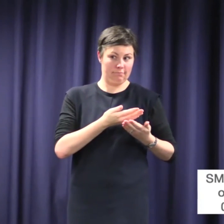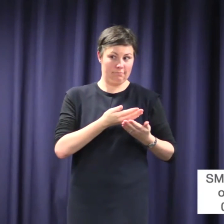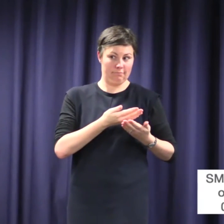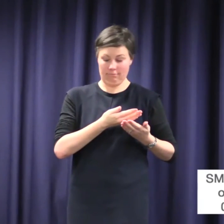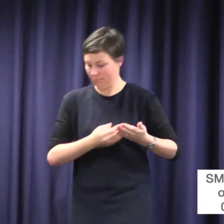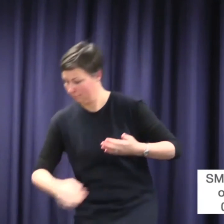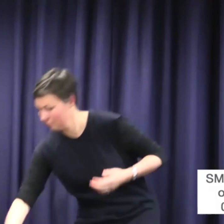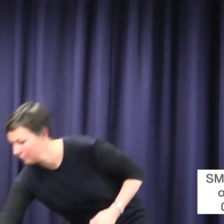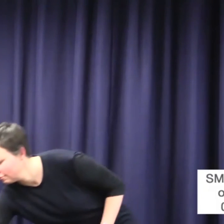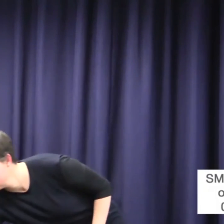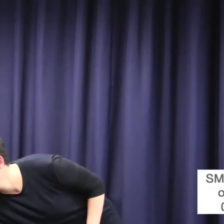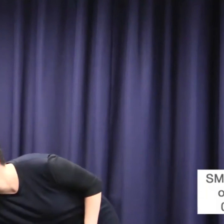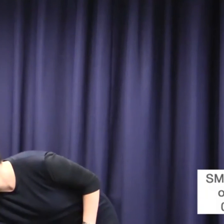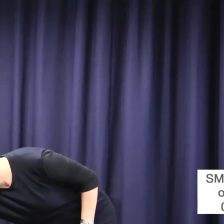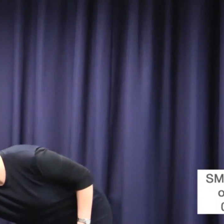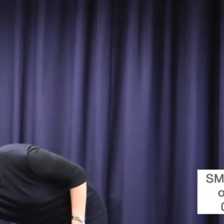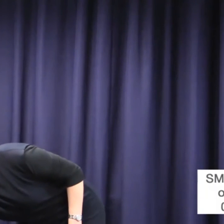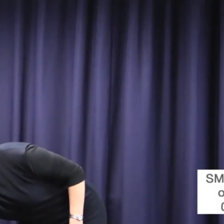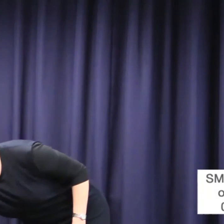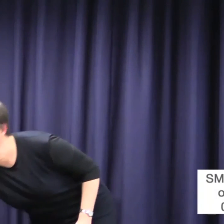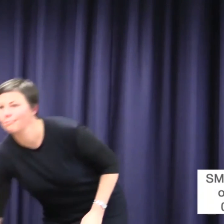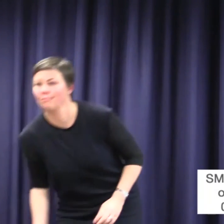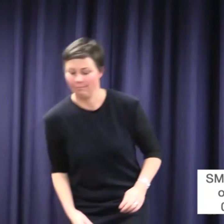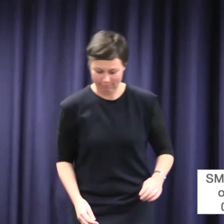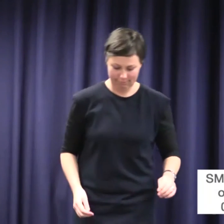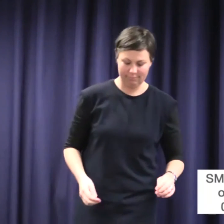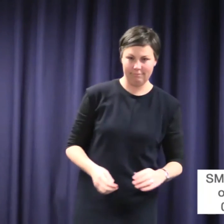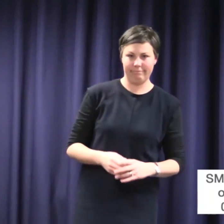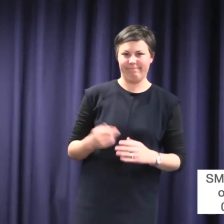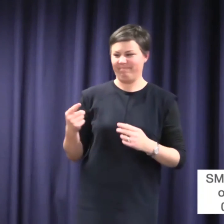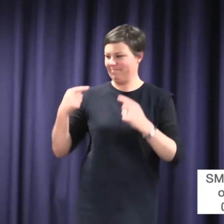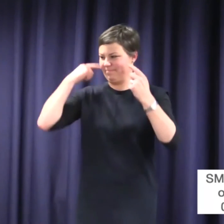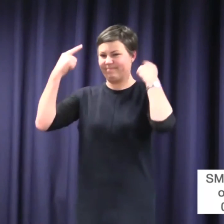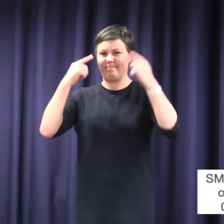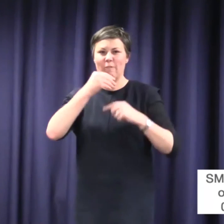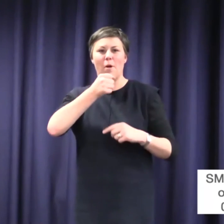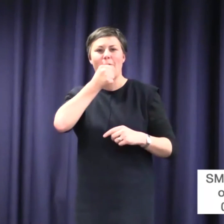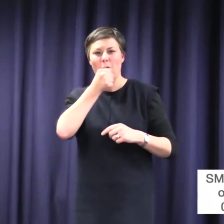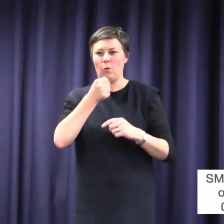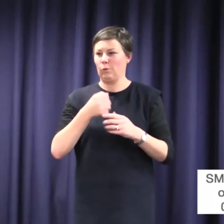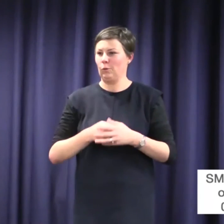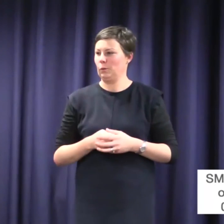I'm just aware that the other microphone's on and we're getting some feedback.